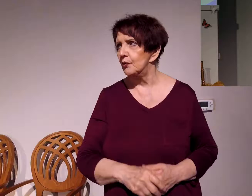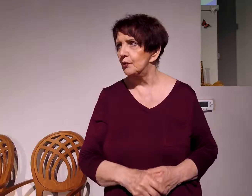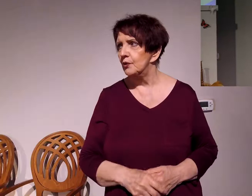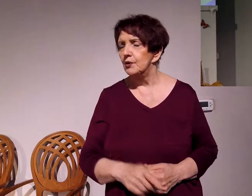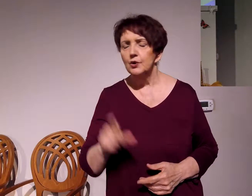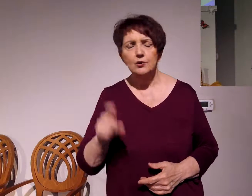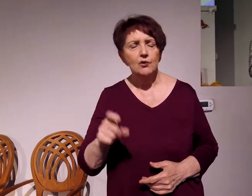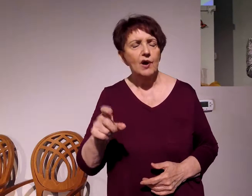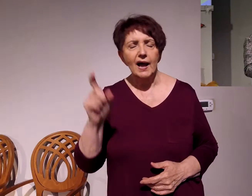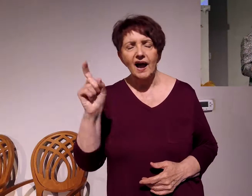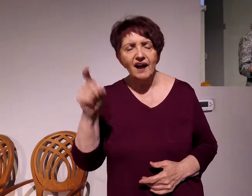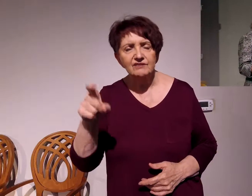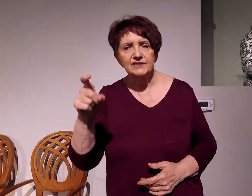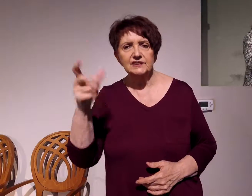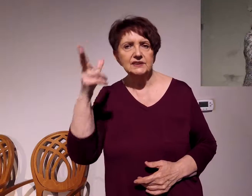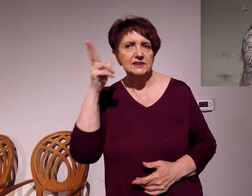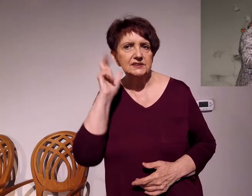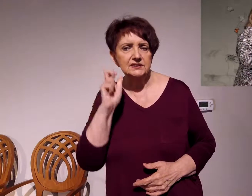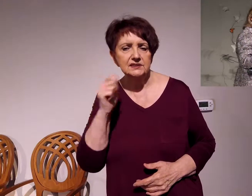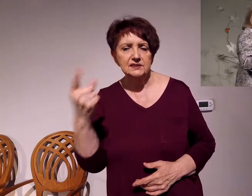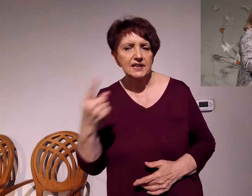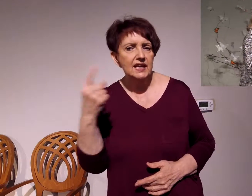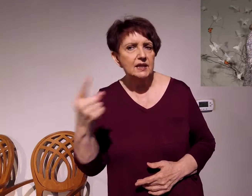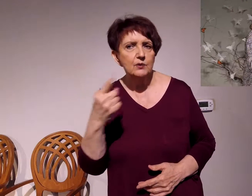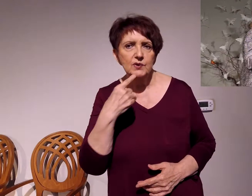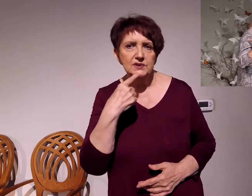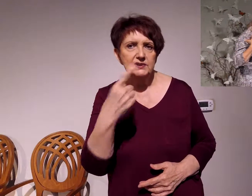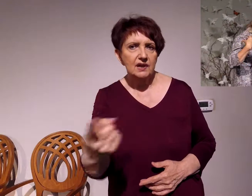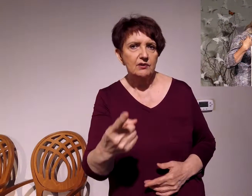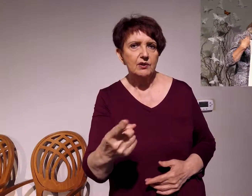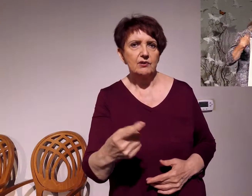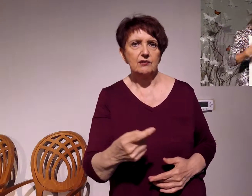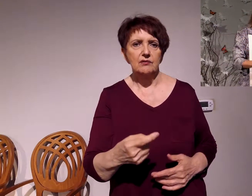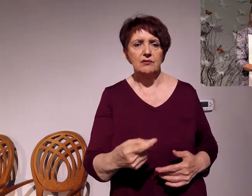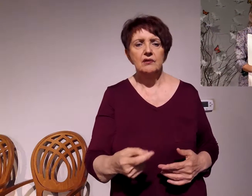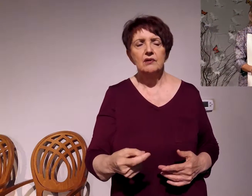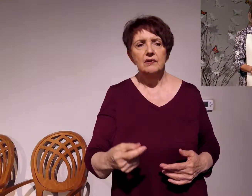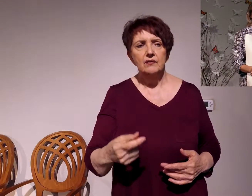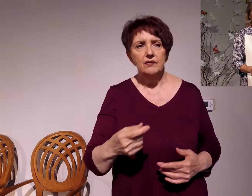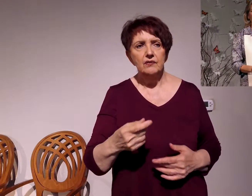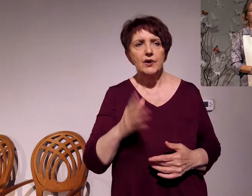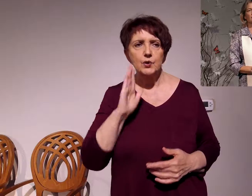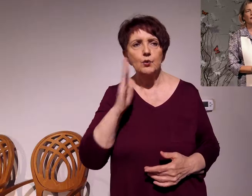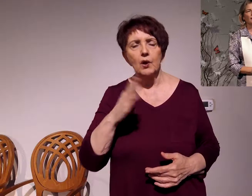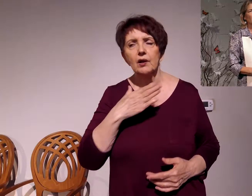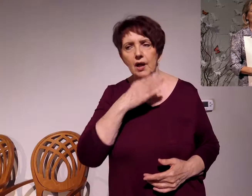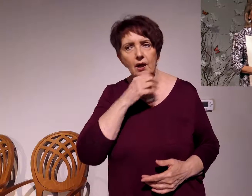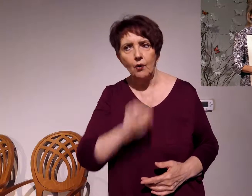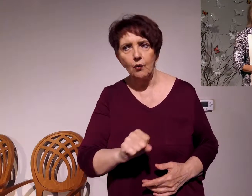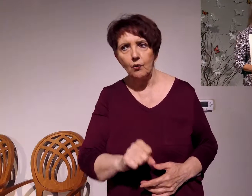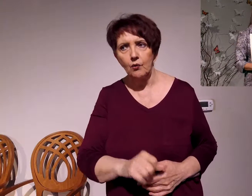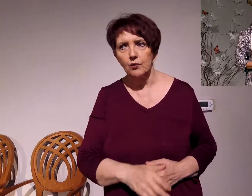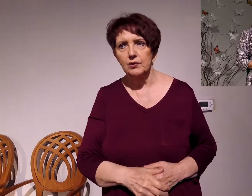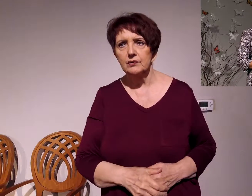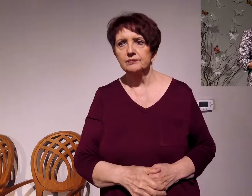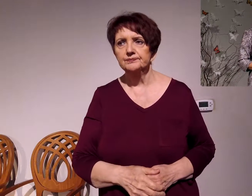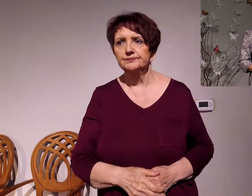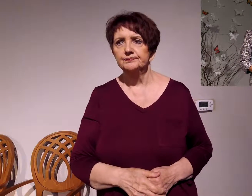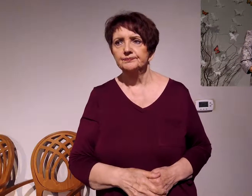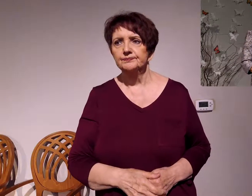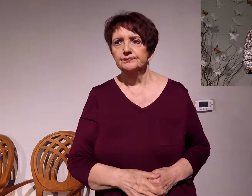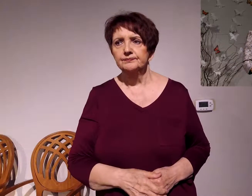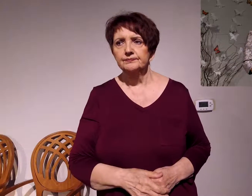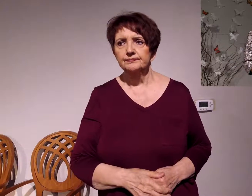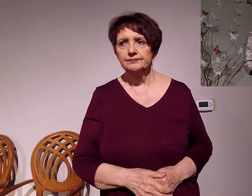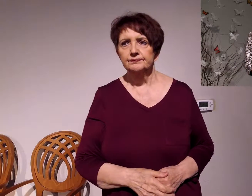We don't have to listen to anyone tell us from a physical standpoint where we can be or where